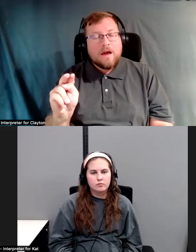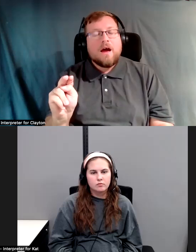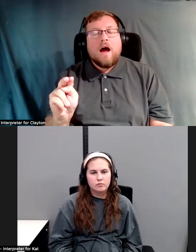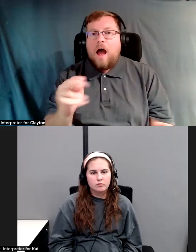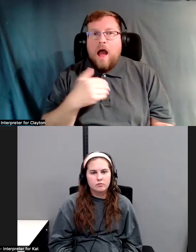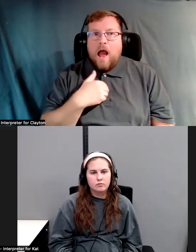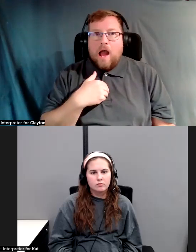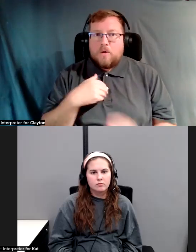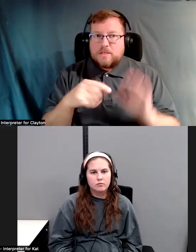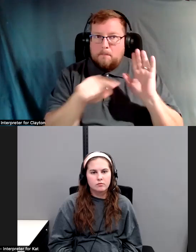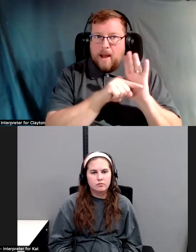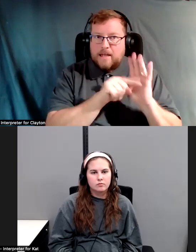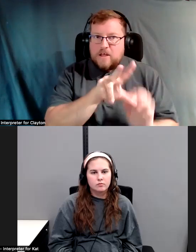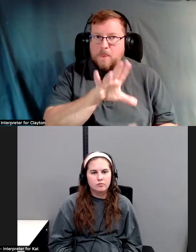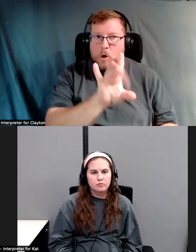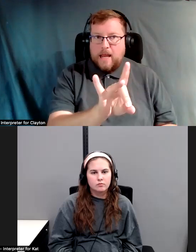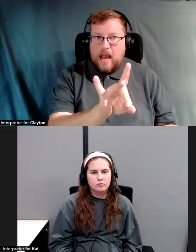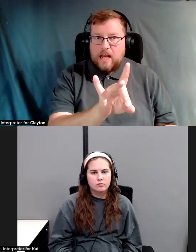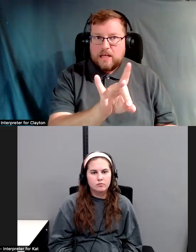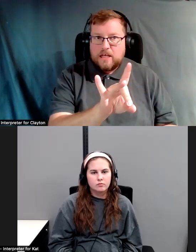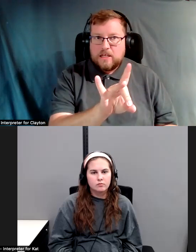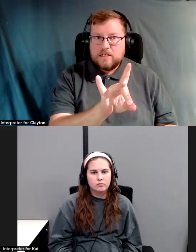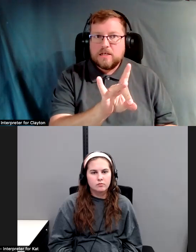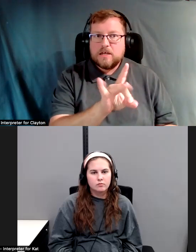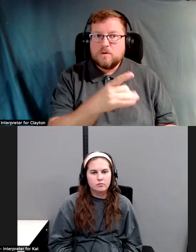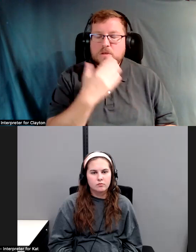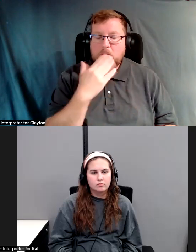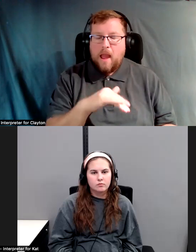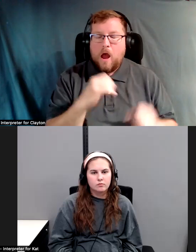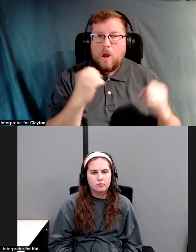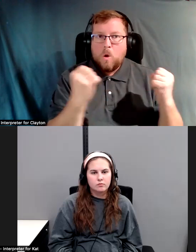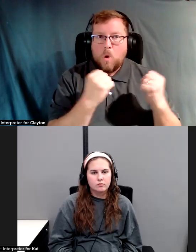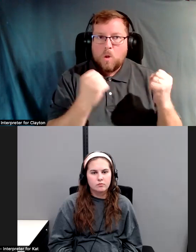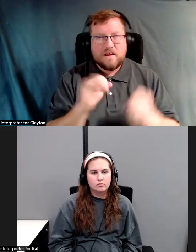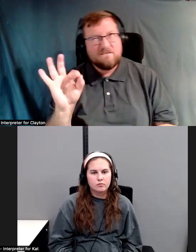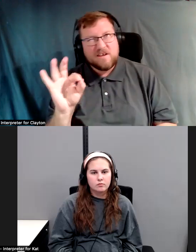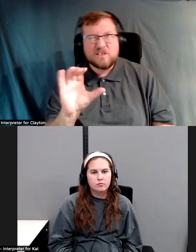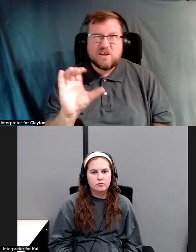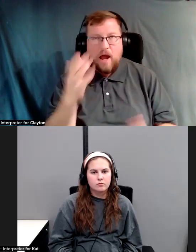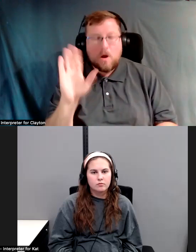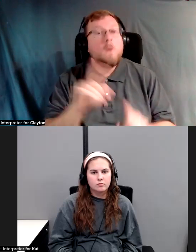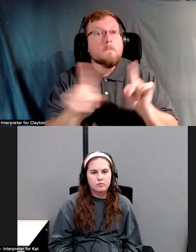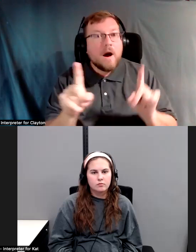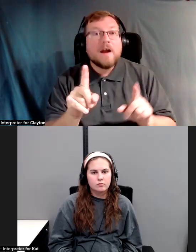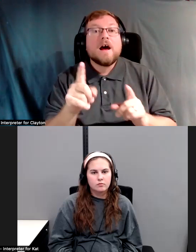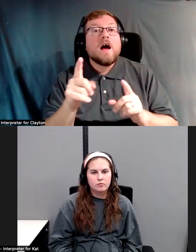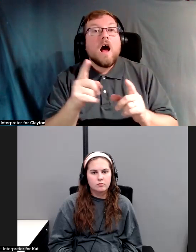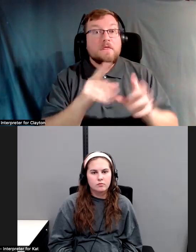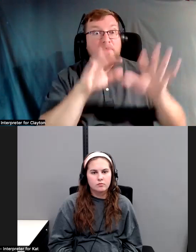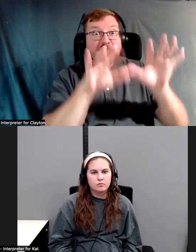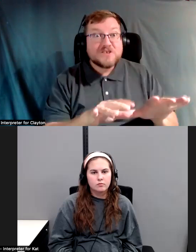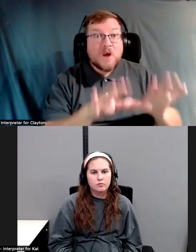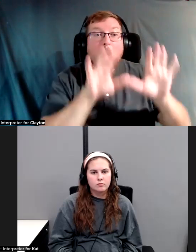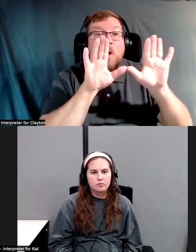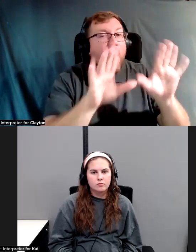minus 38. It was really cold. And the authenticness of the snow was great, but the temperature was not. And we were trying to get